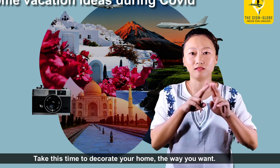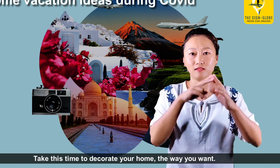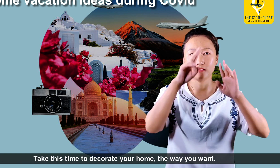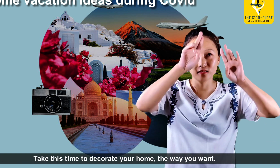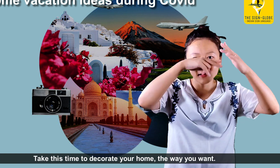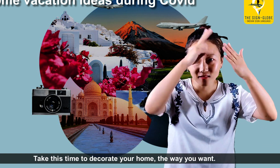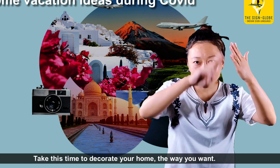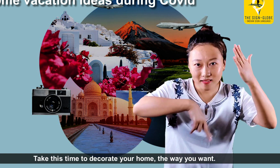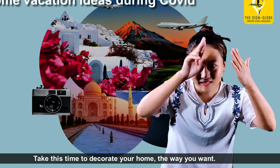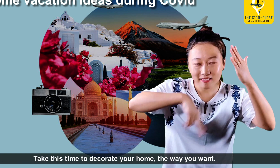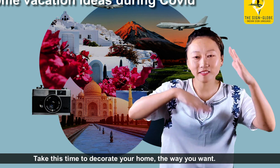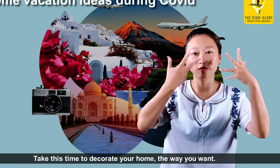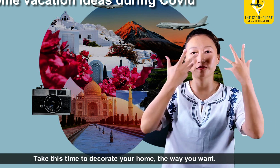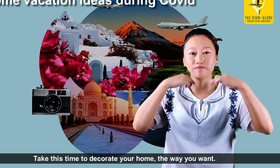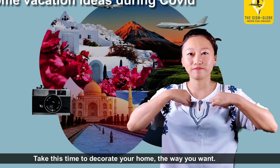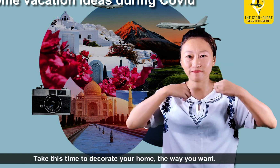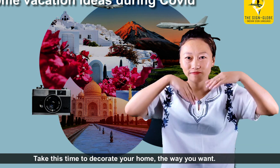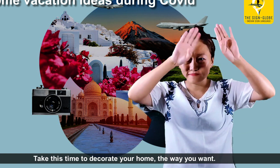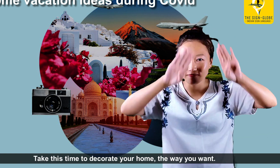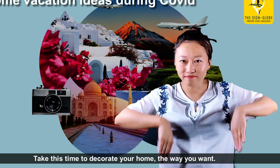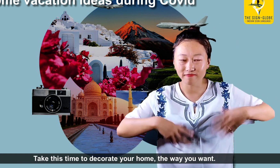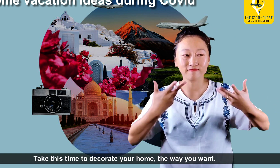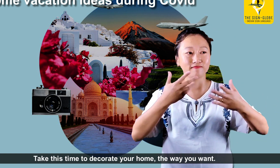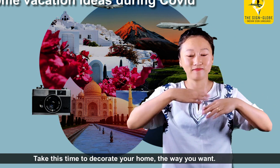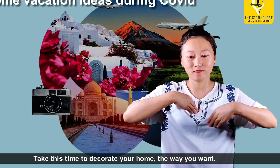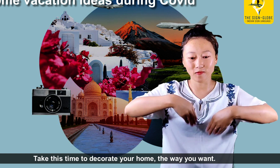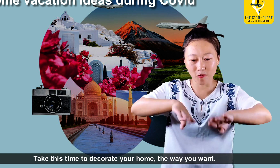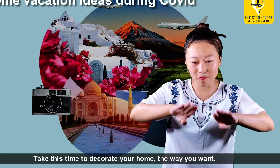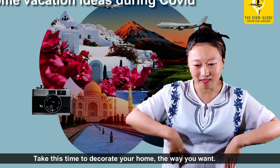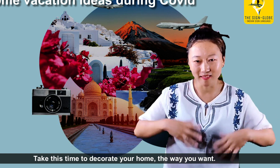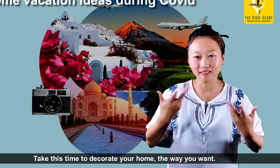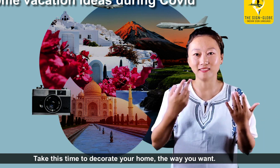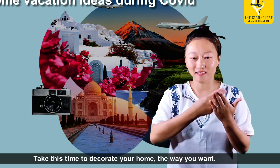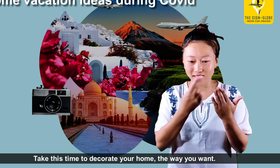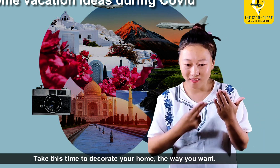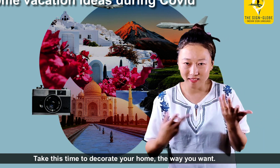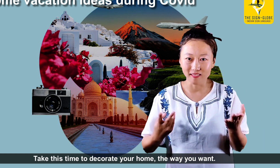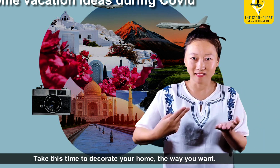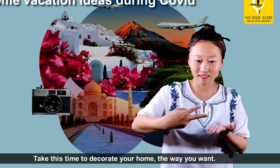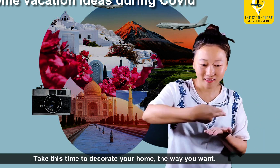Take this time to decorate your home the way you want.